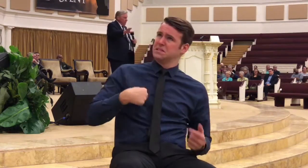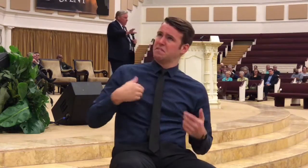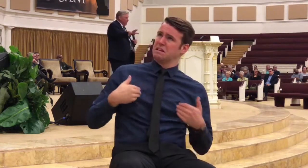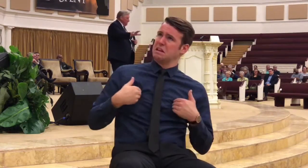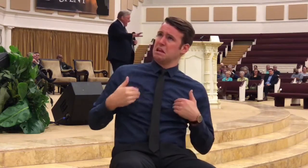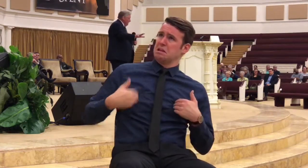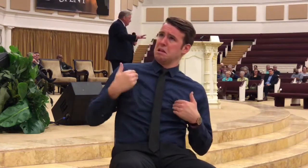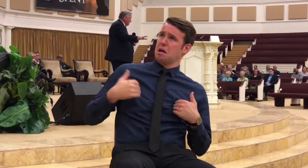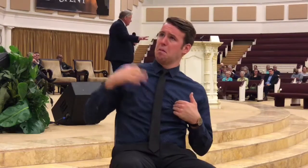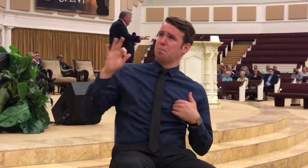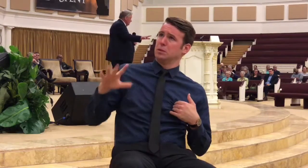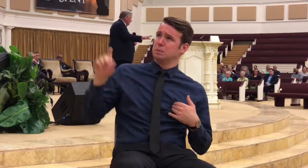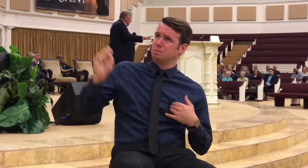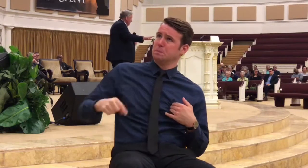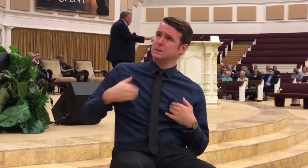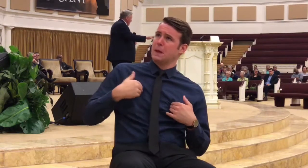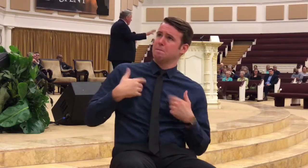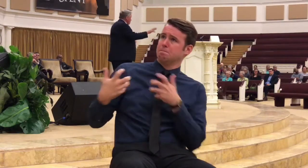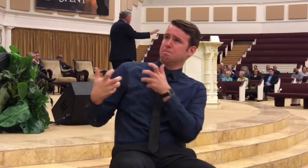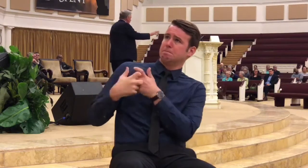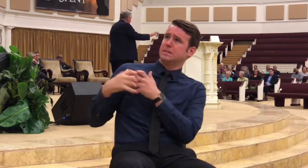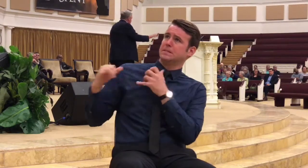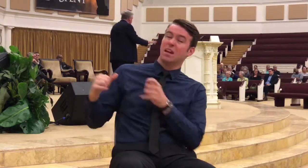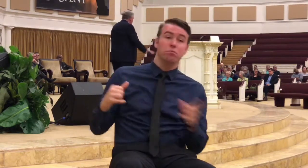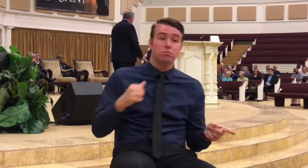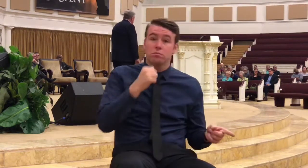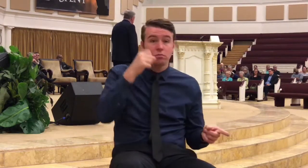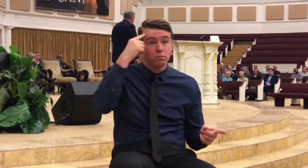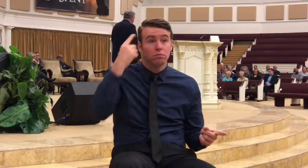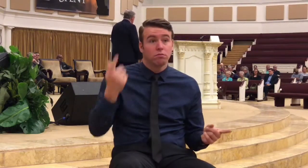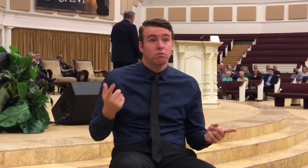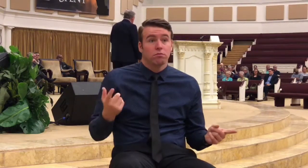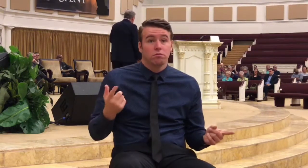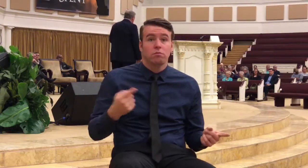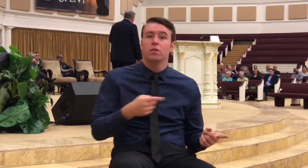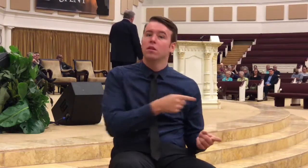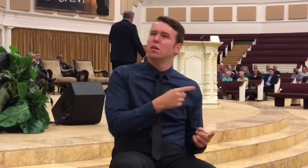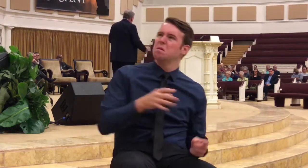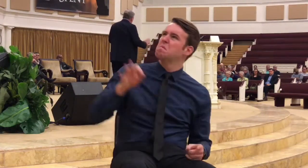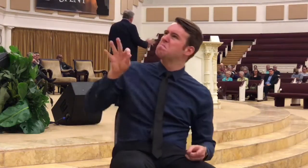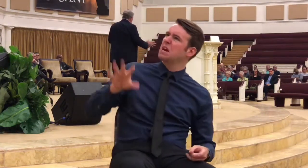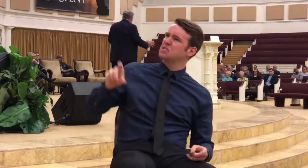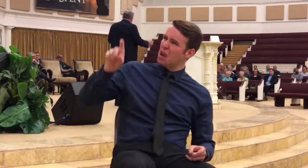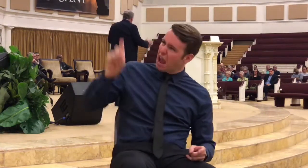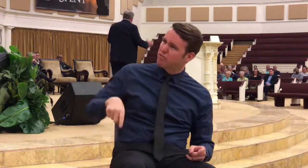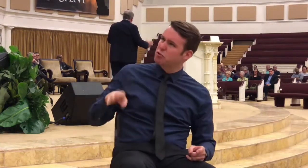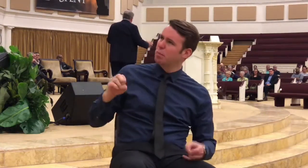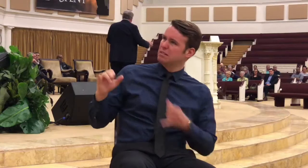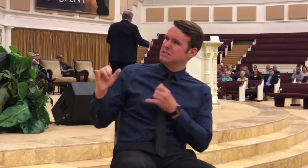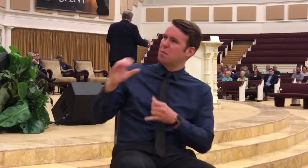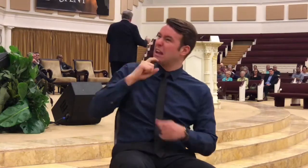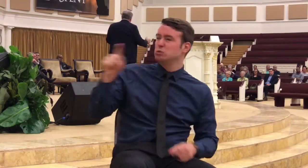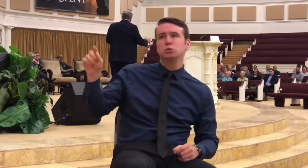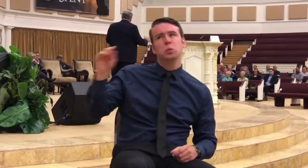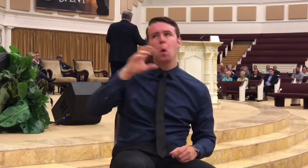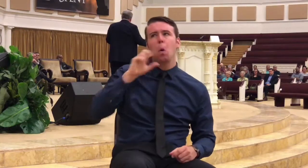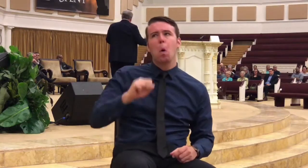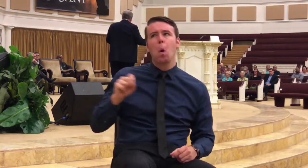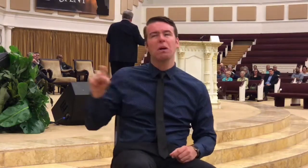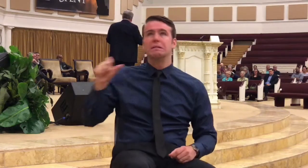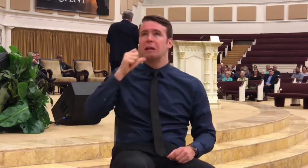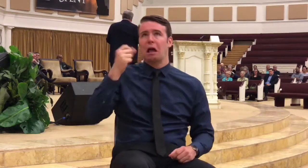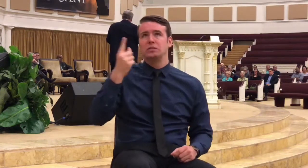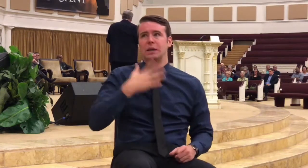a generation gap. They don't know that they're supposed to think that their pastor's older and therefore out of